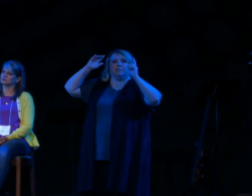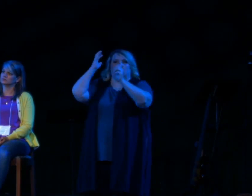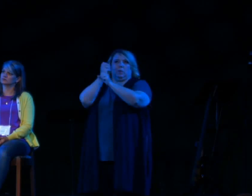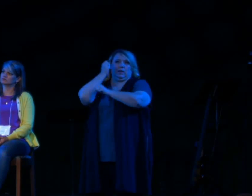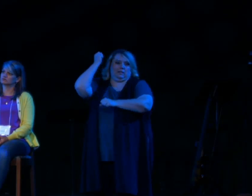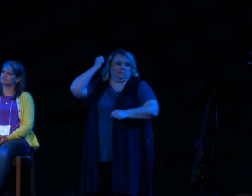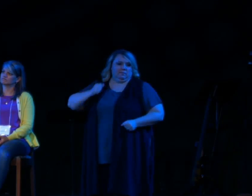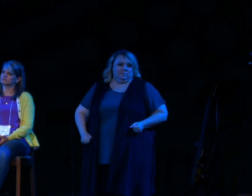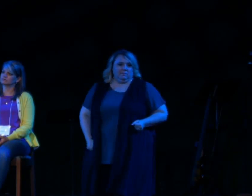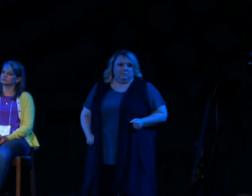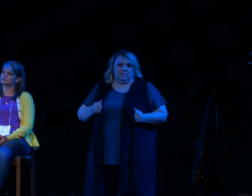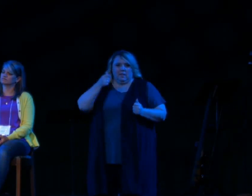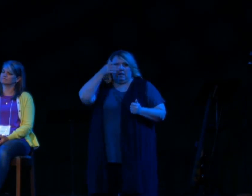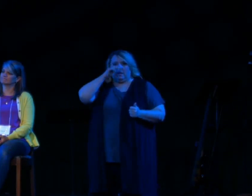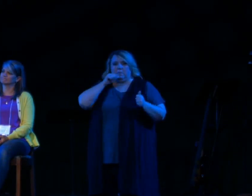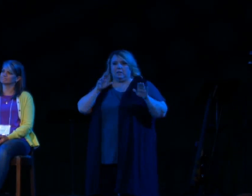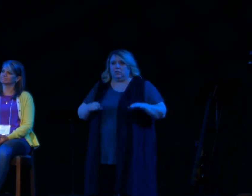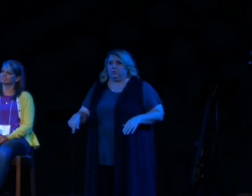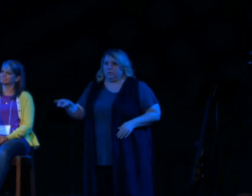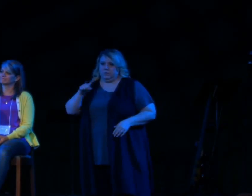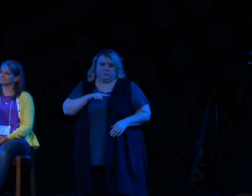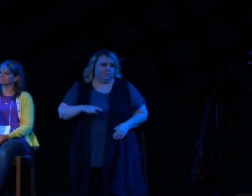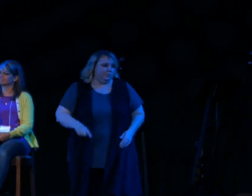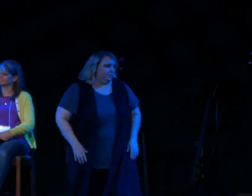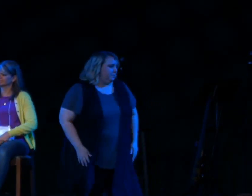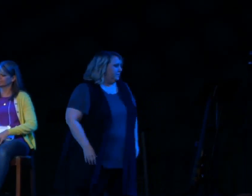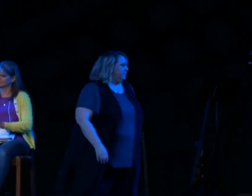win. God bless you.